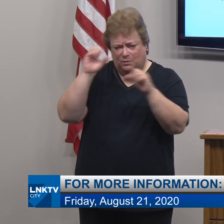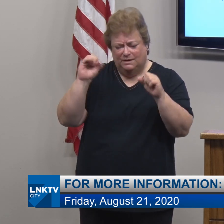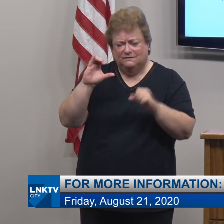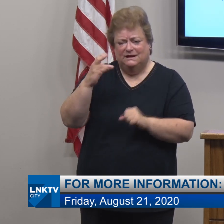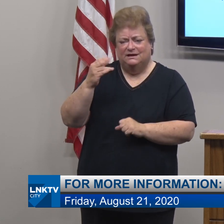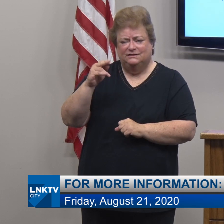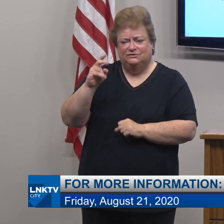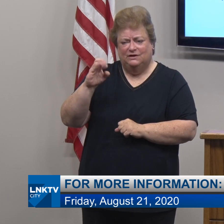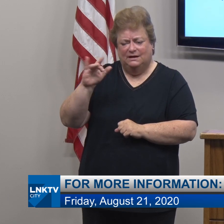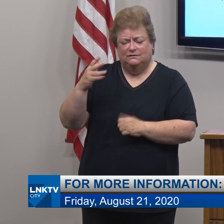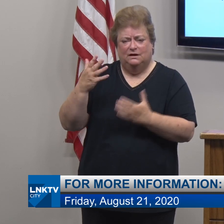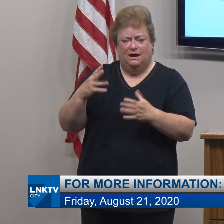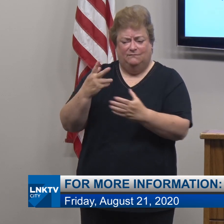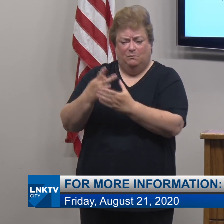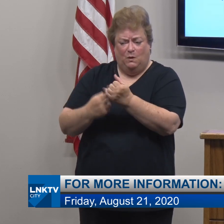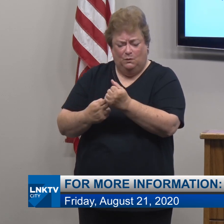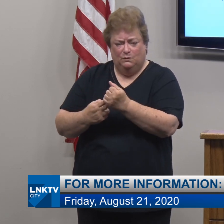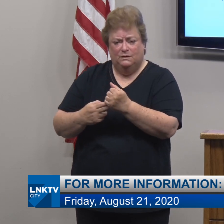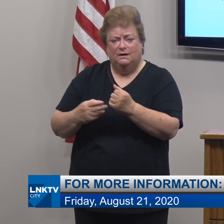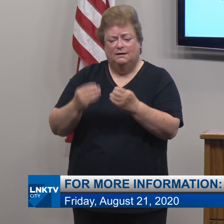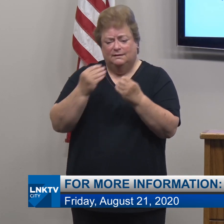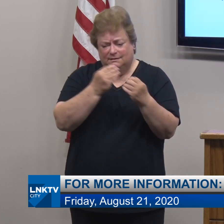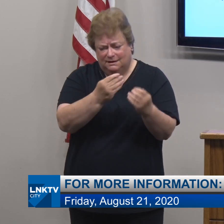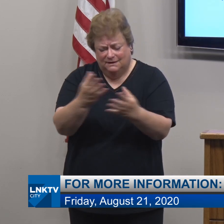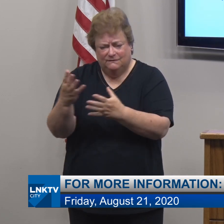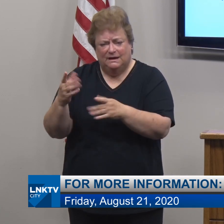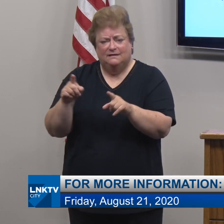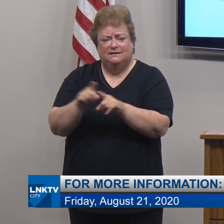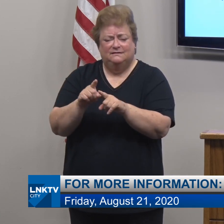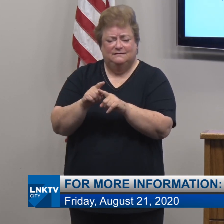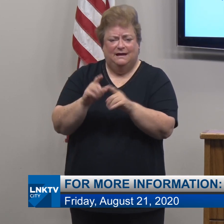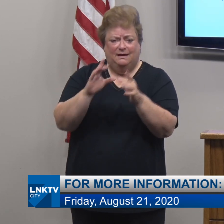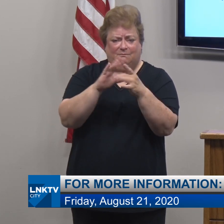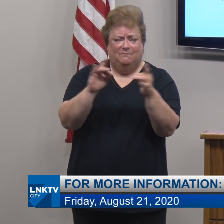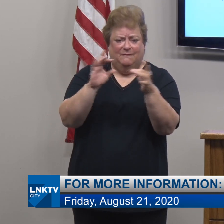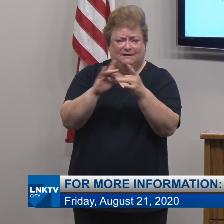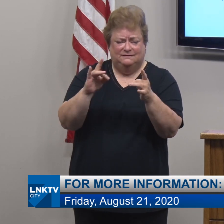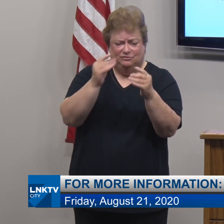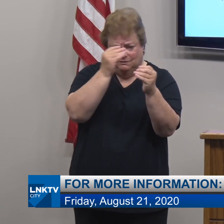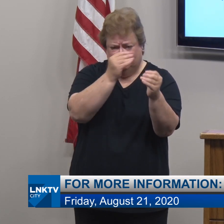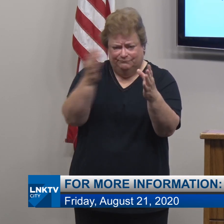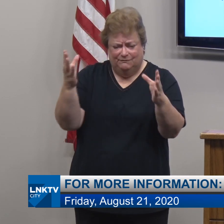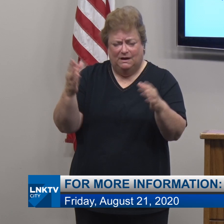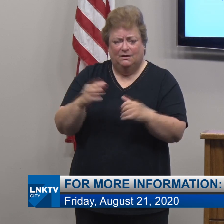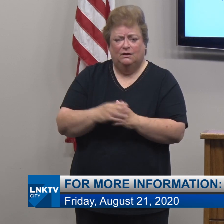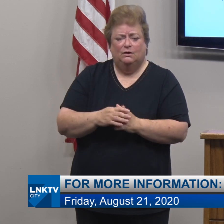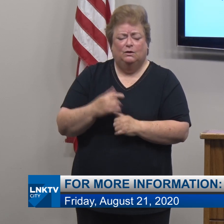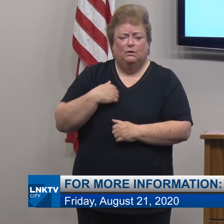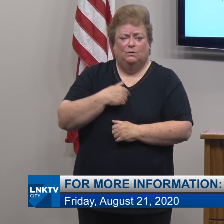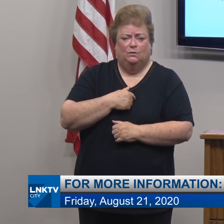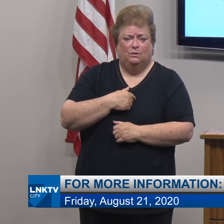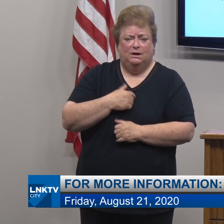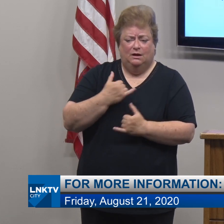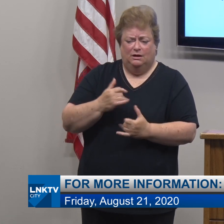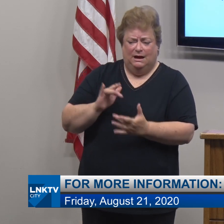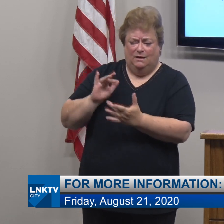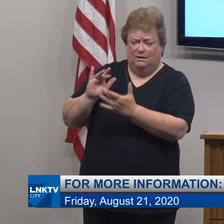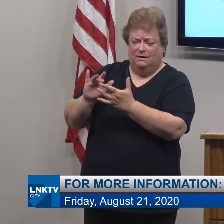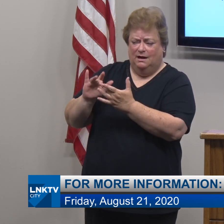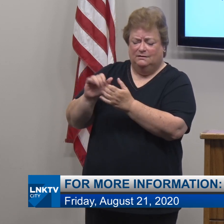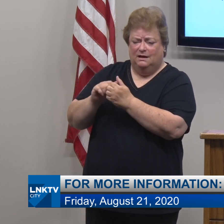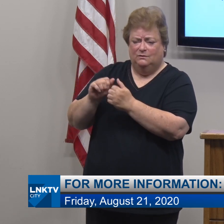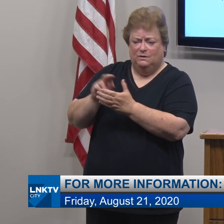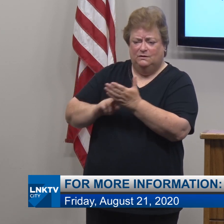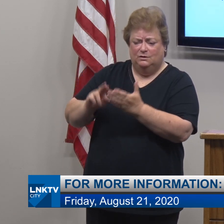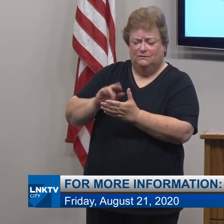chancellor have both been providing the same messaging. We are in contact with the university at